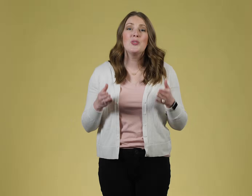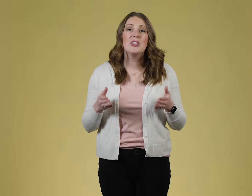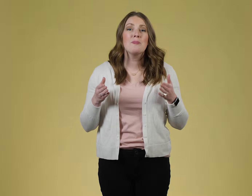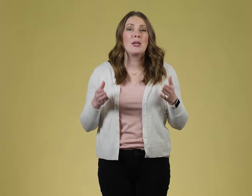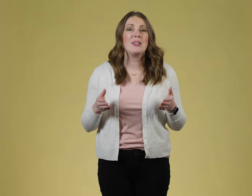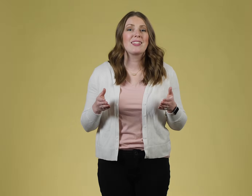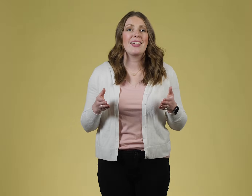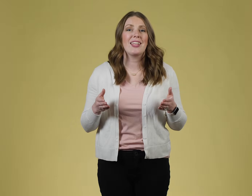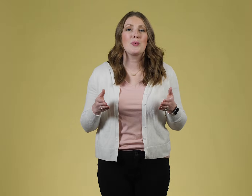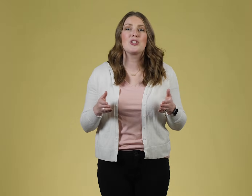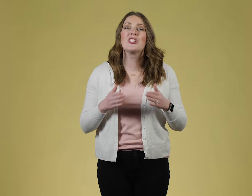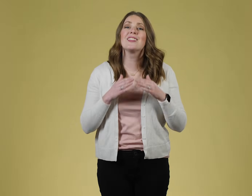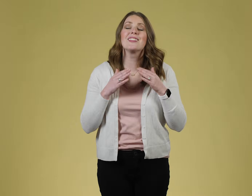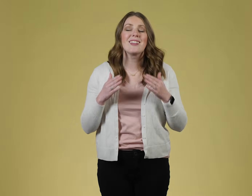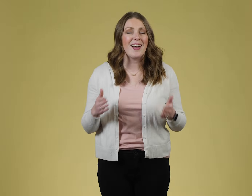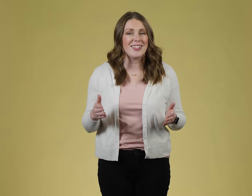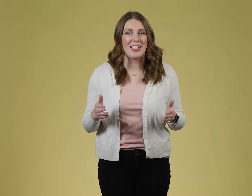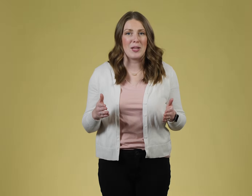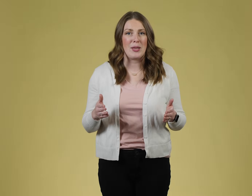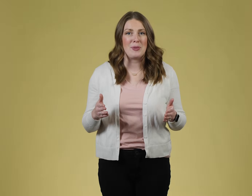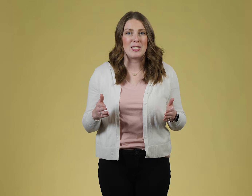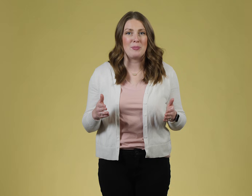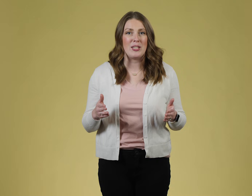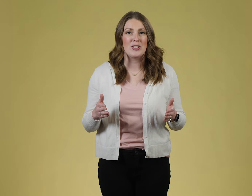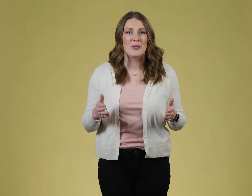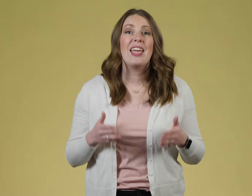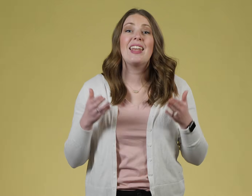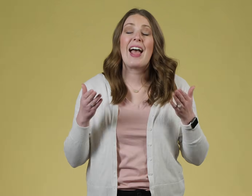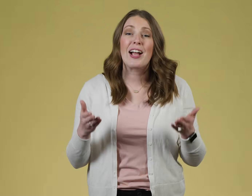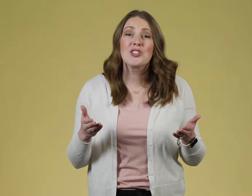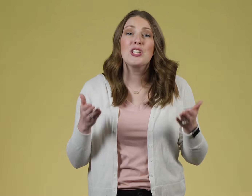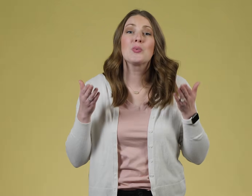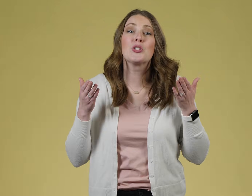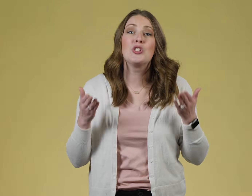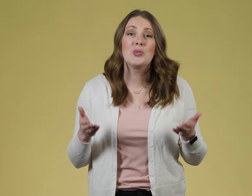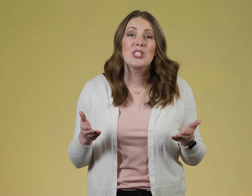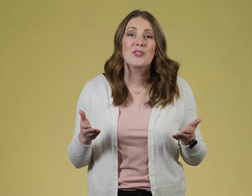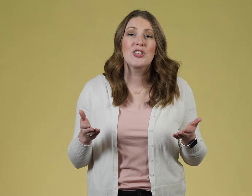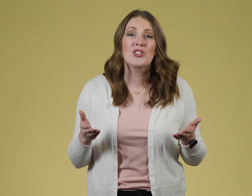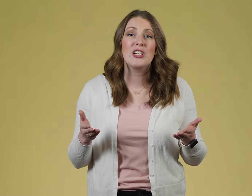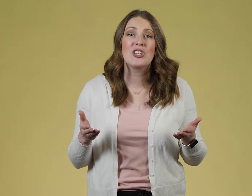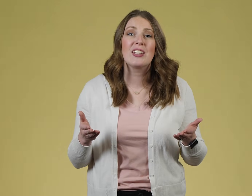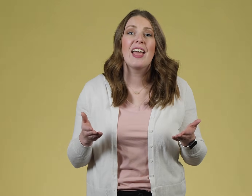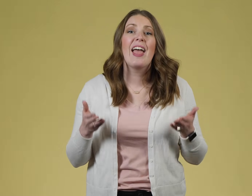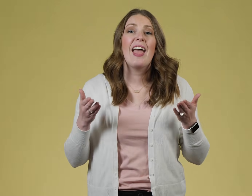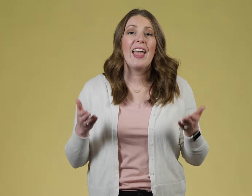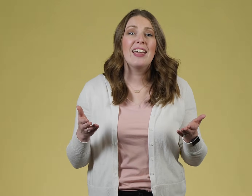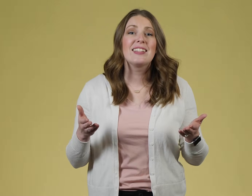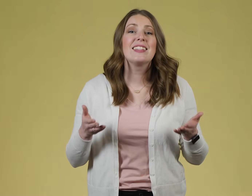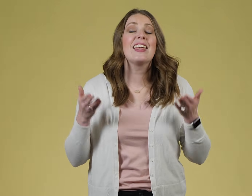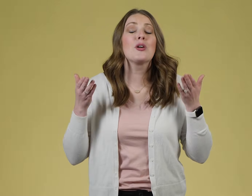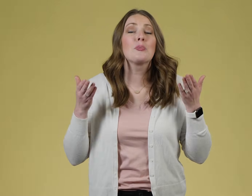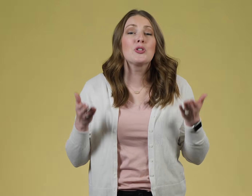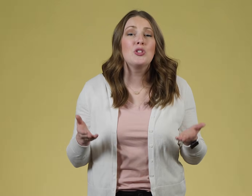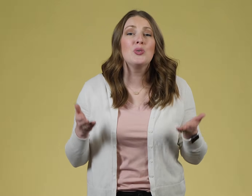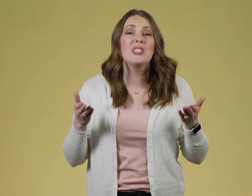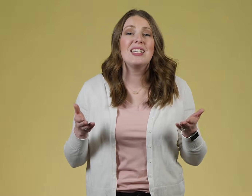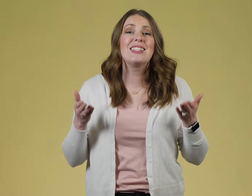Using baby sign language does not delay a baby's speech. It actually reduces frustration, and they can produce these